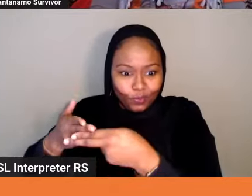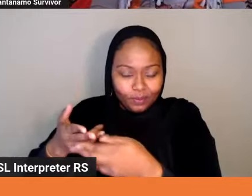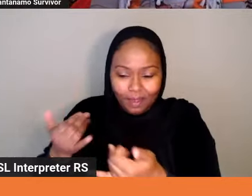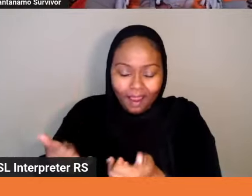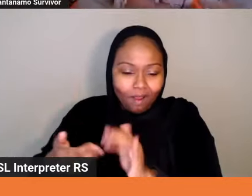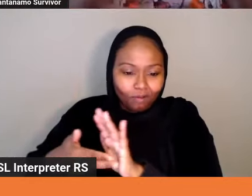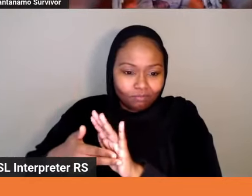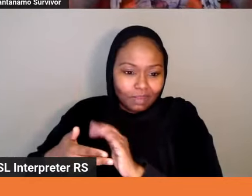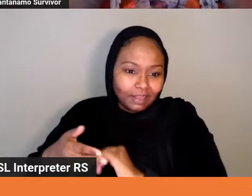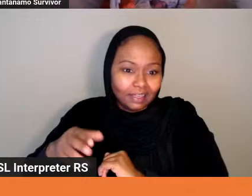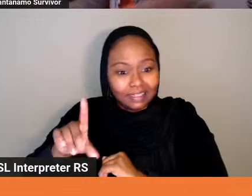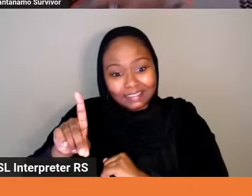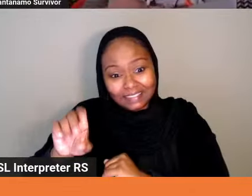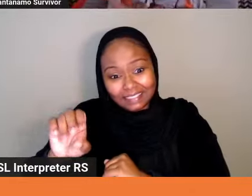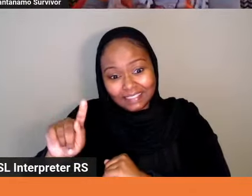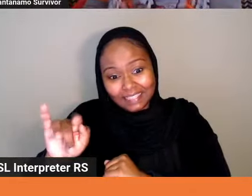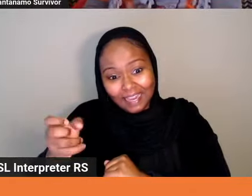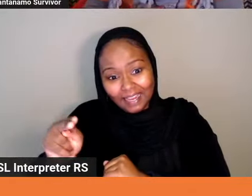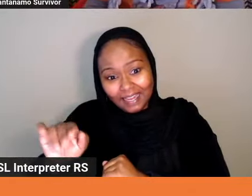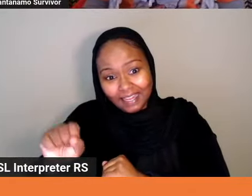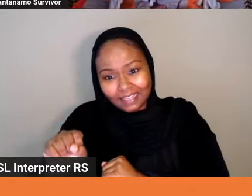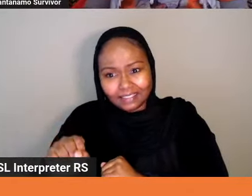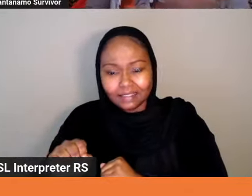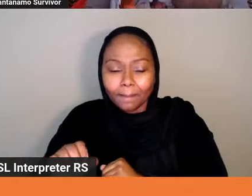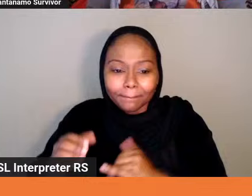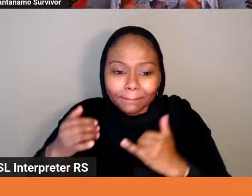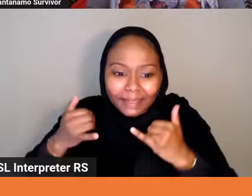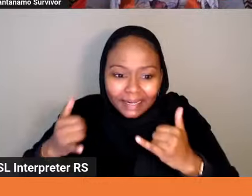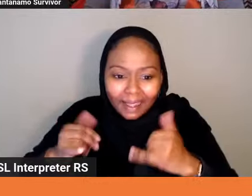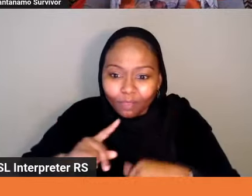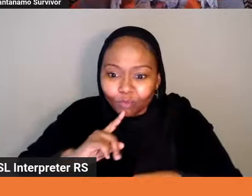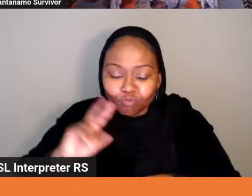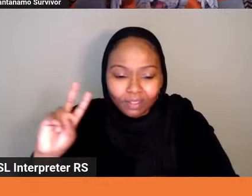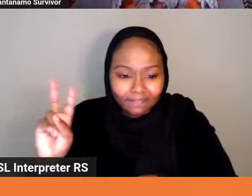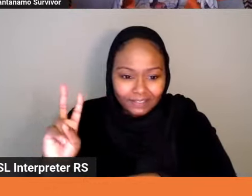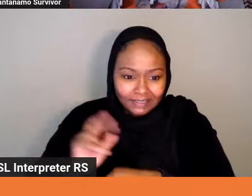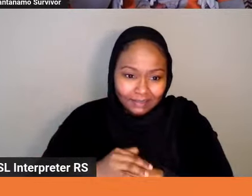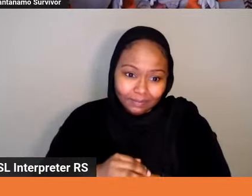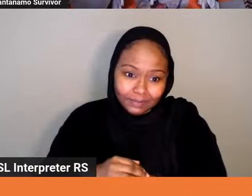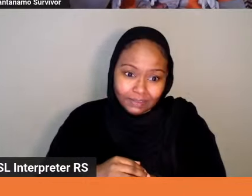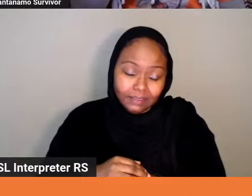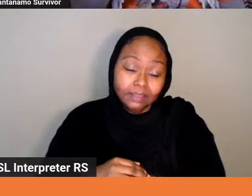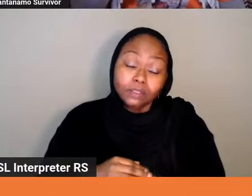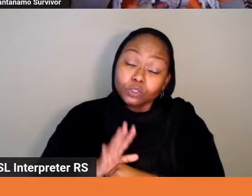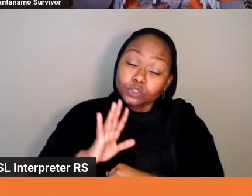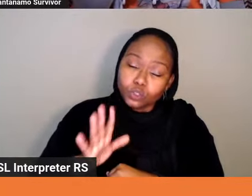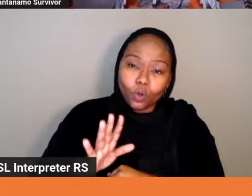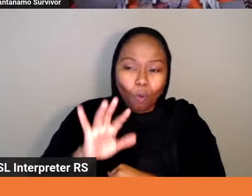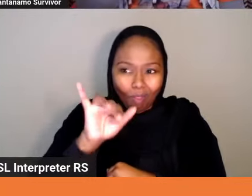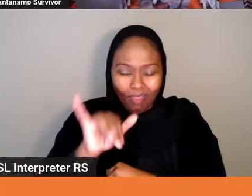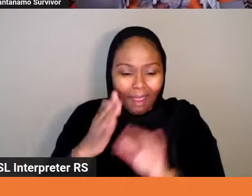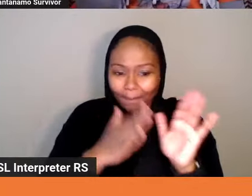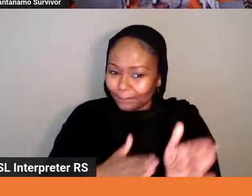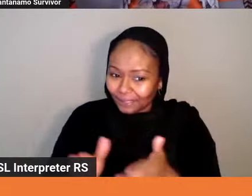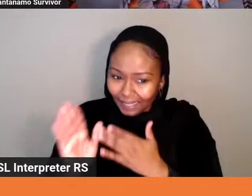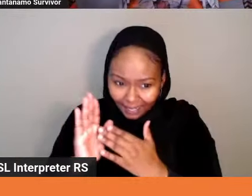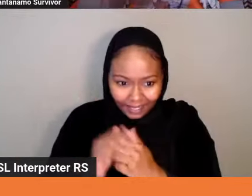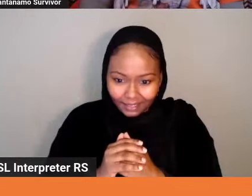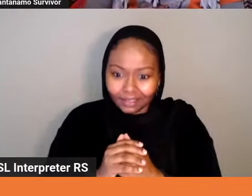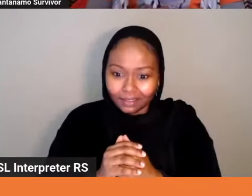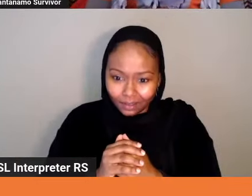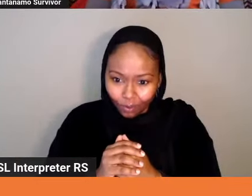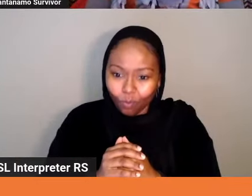collateral damage, like the actual victims. So it is a well-engineered and planned and a setup